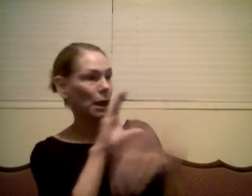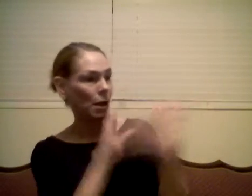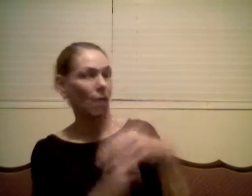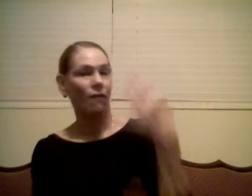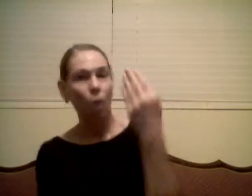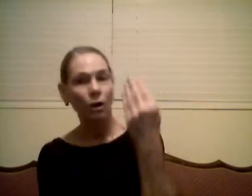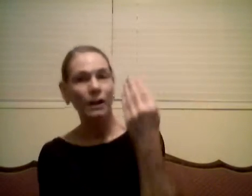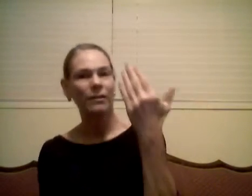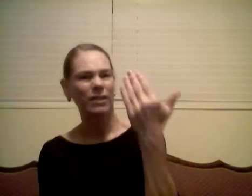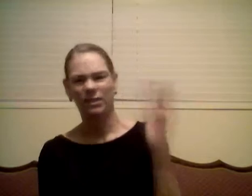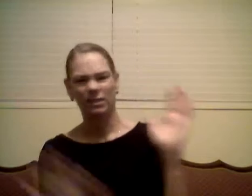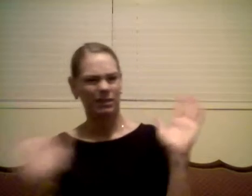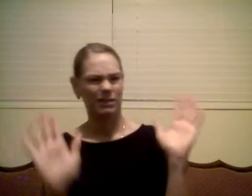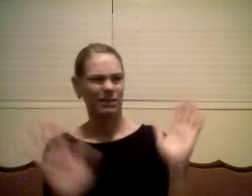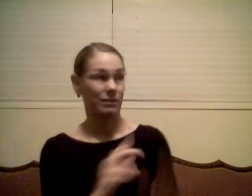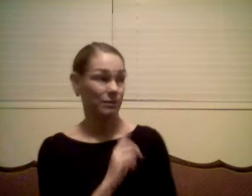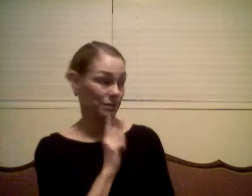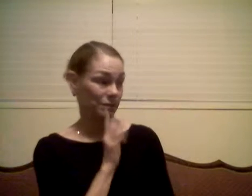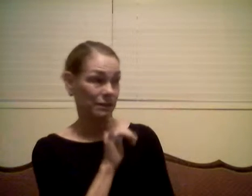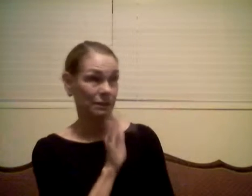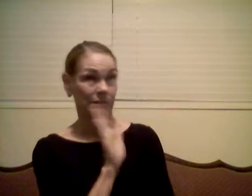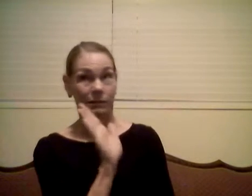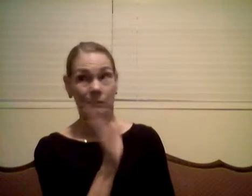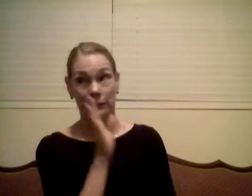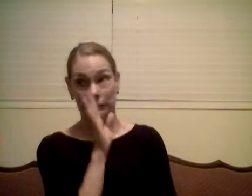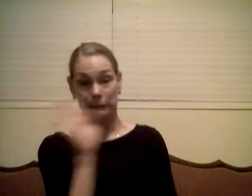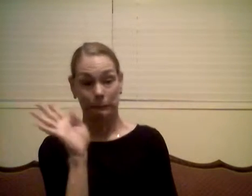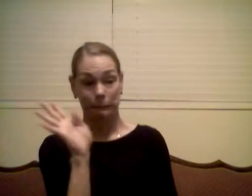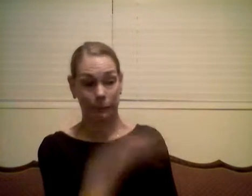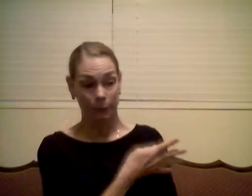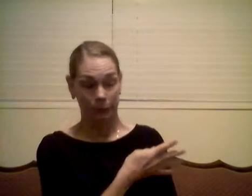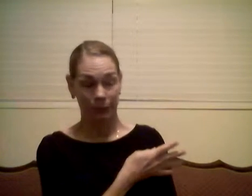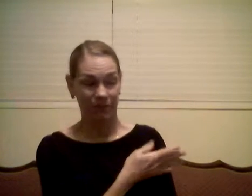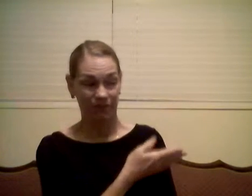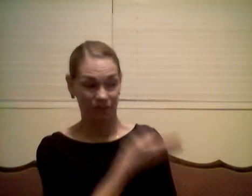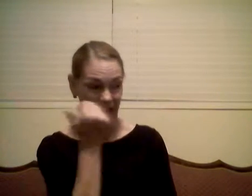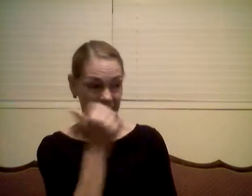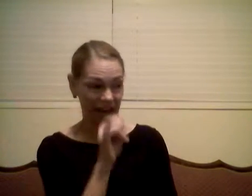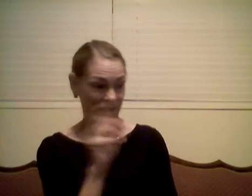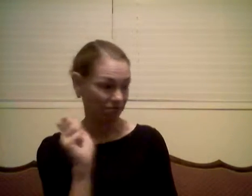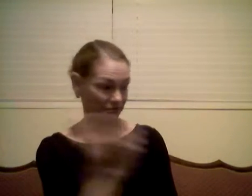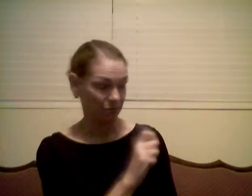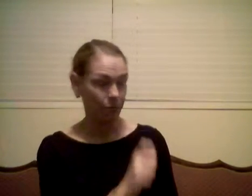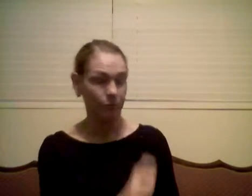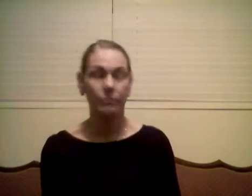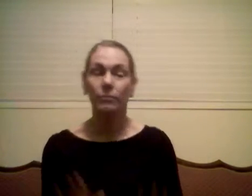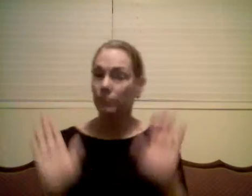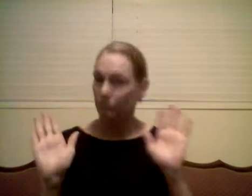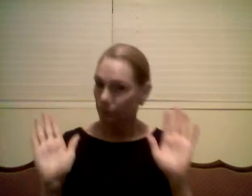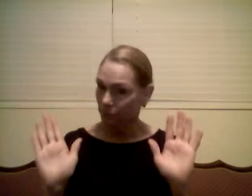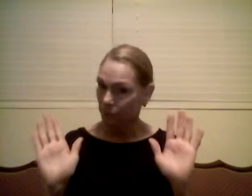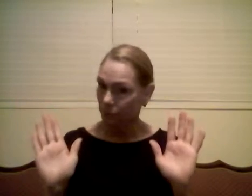and I'm sitting there thinking, really? Really? Now you're just bugging. Now I just don't even want to reach out to you, okay? But if you say you're